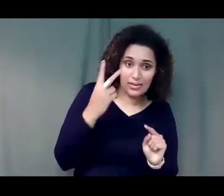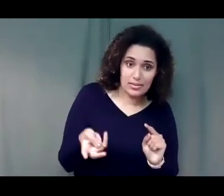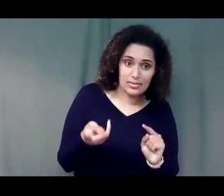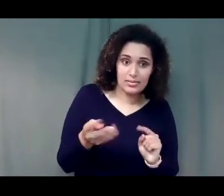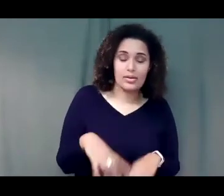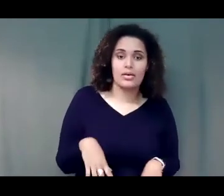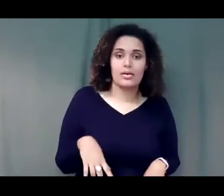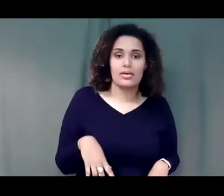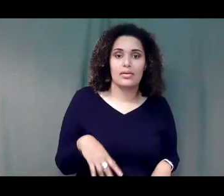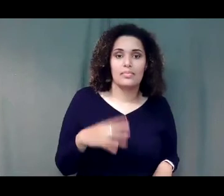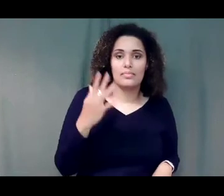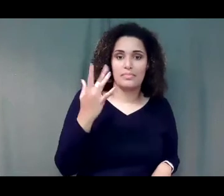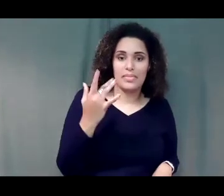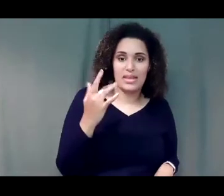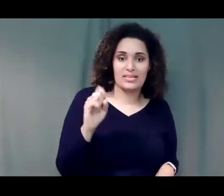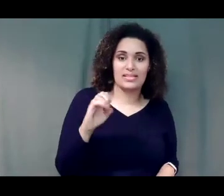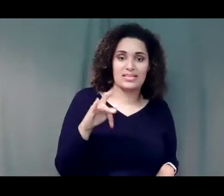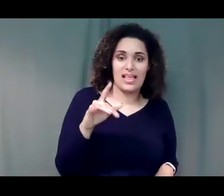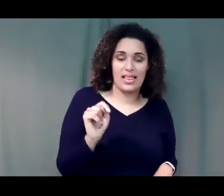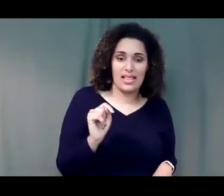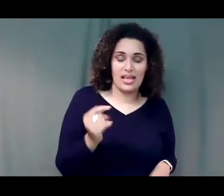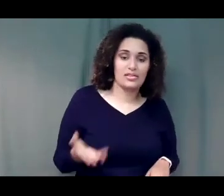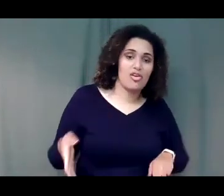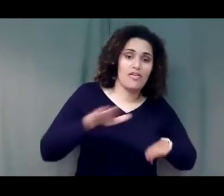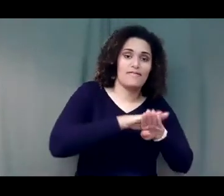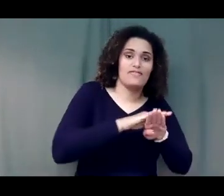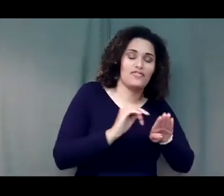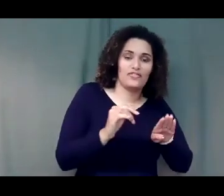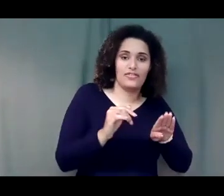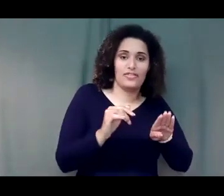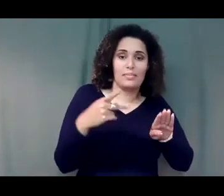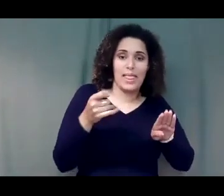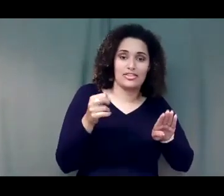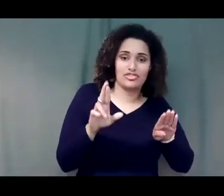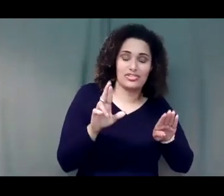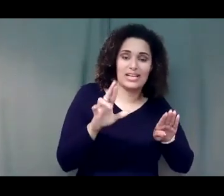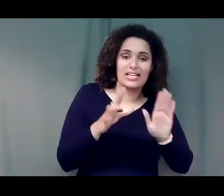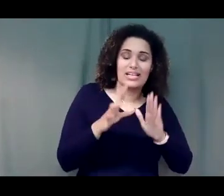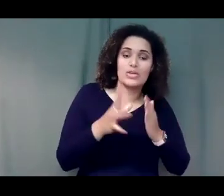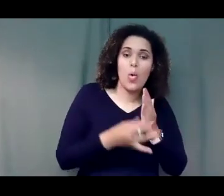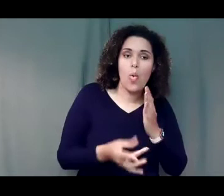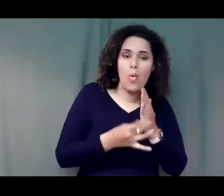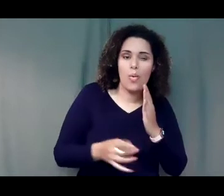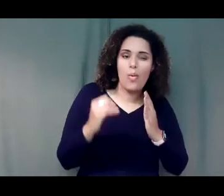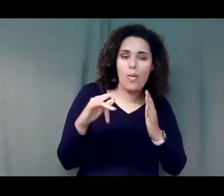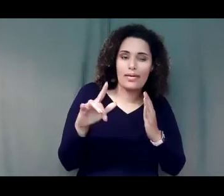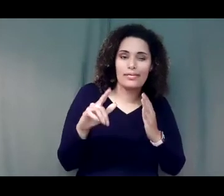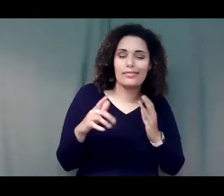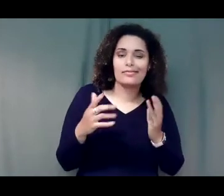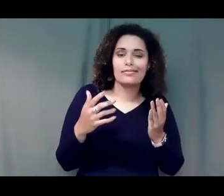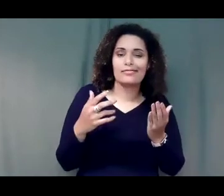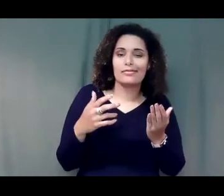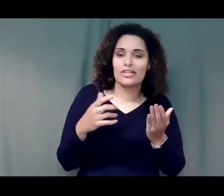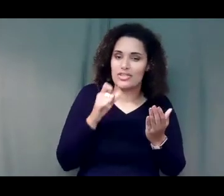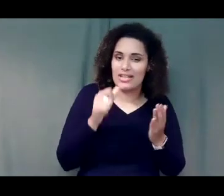because the sealant over the plaster, it's funny, it's an oil, and it doesn't